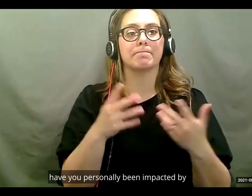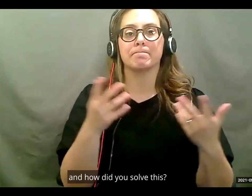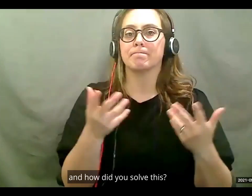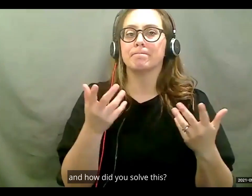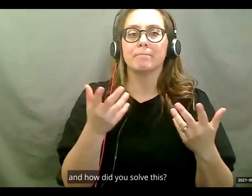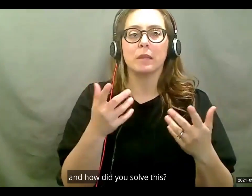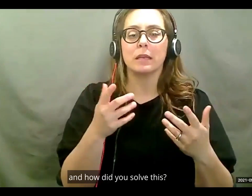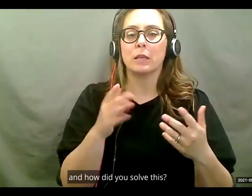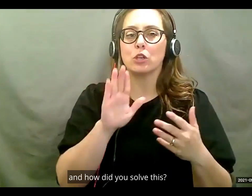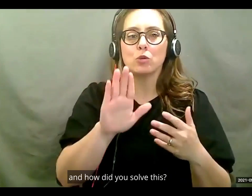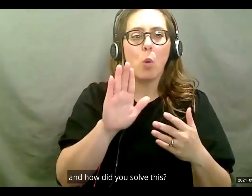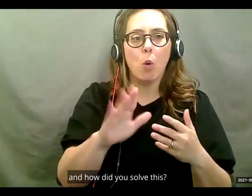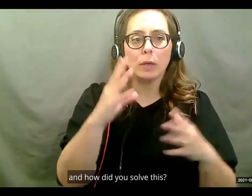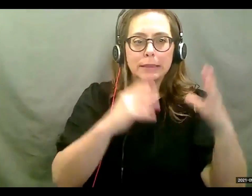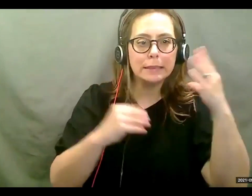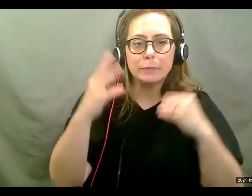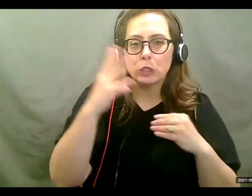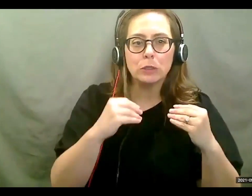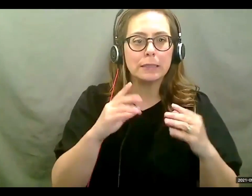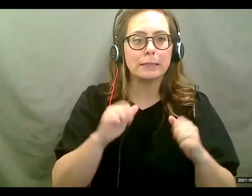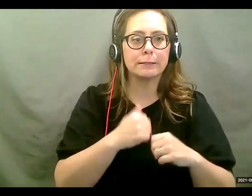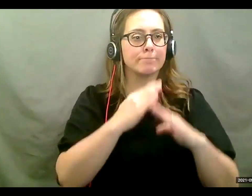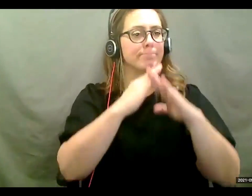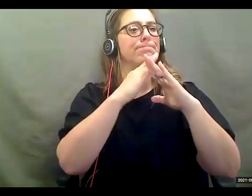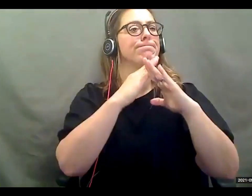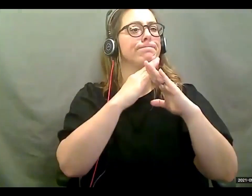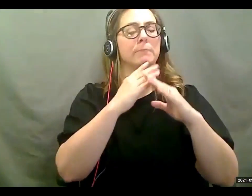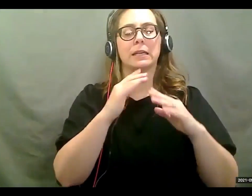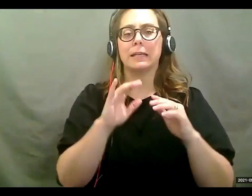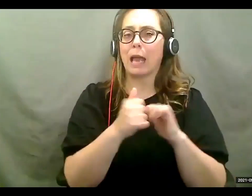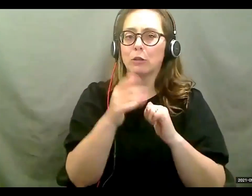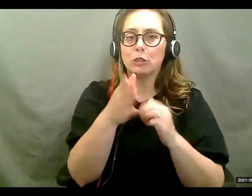by, and how did you solve this?